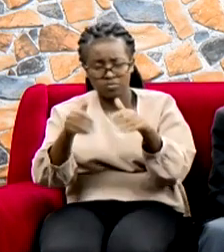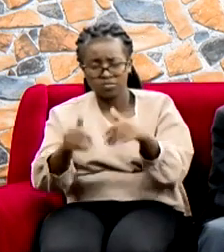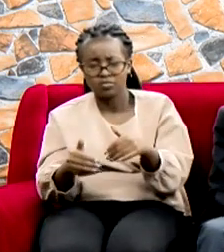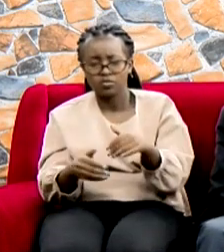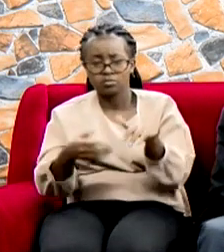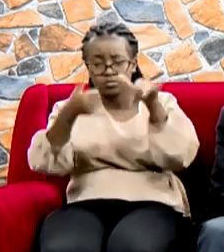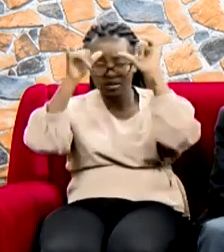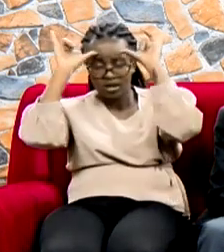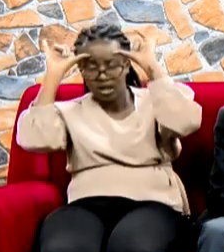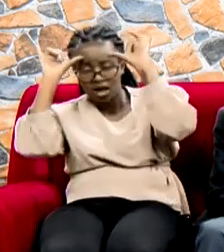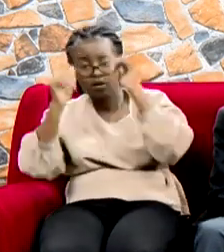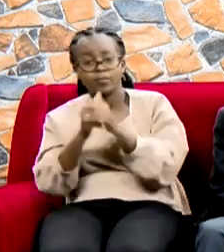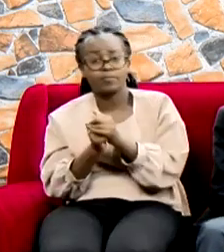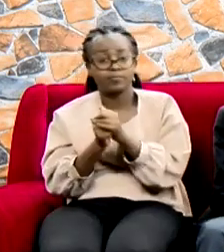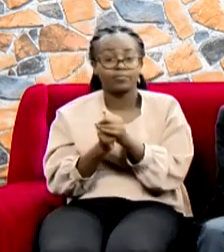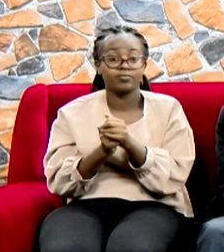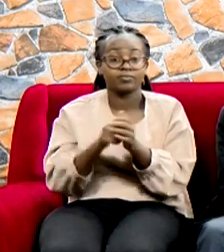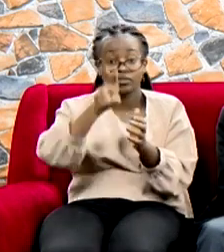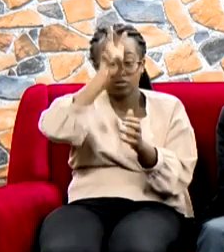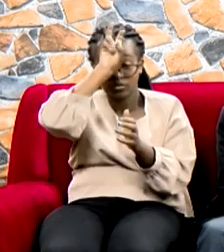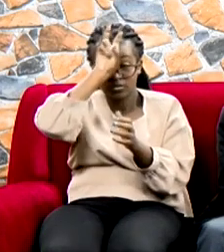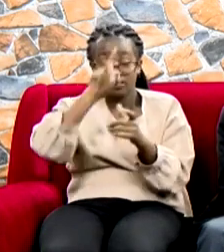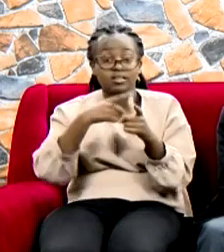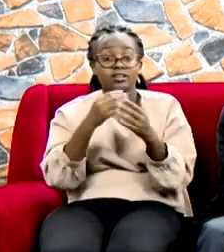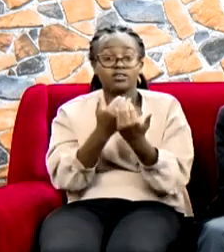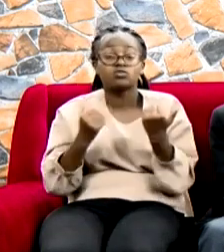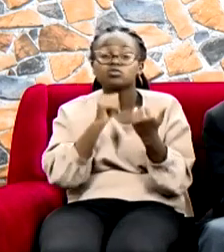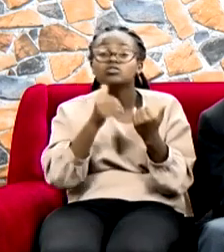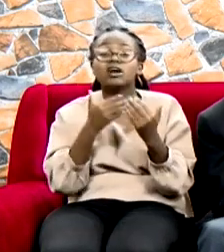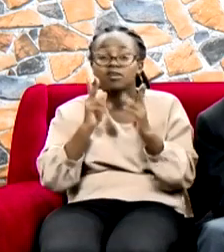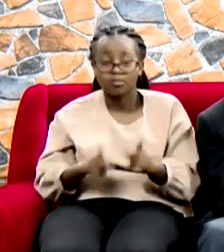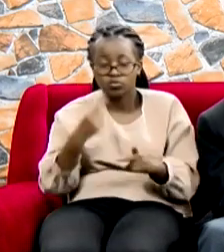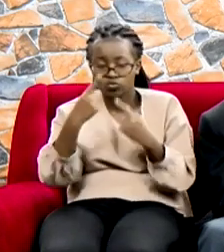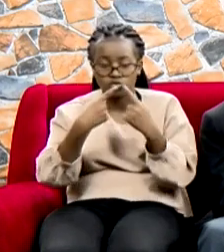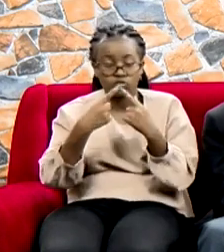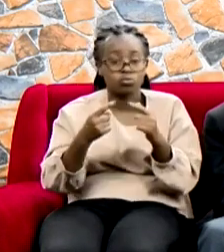and goats, those kind of things. So children do not have someone to talk to. And so most of